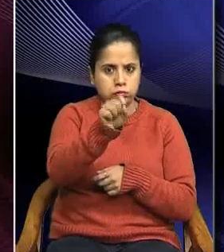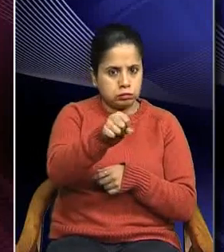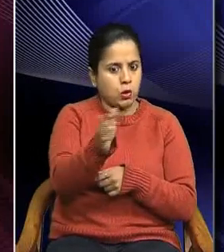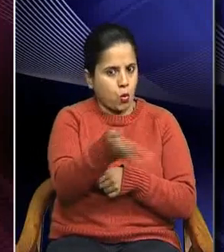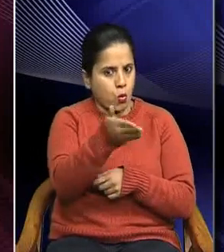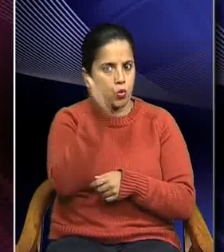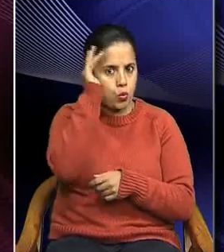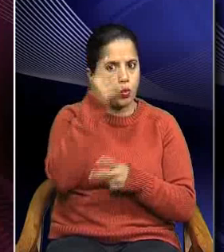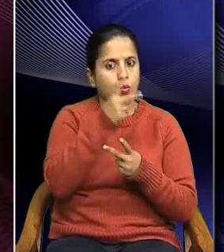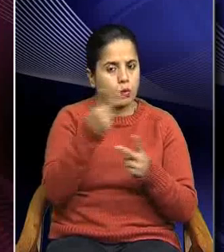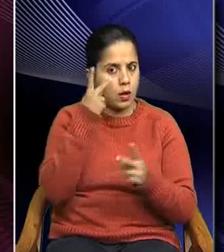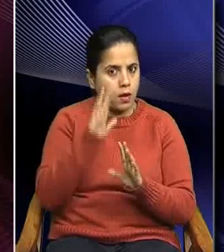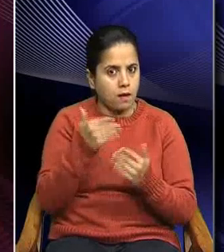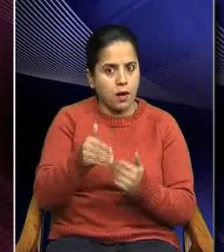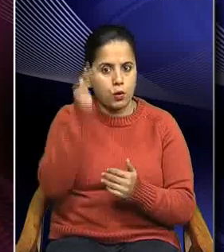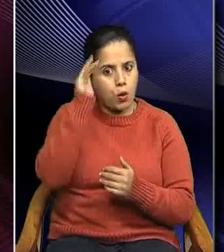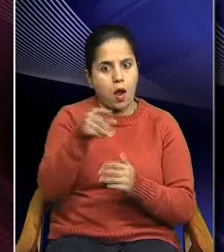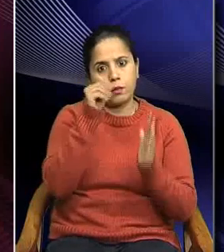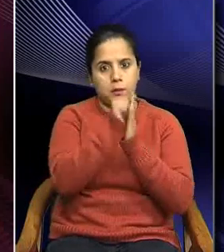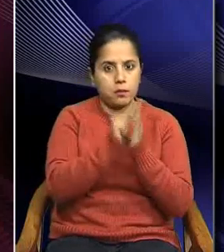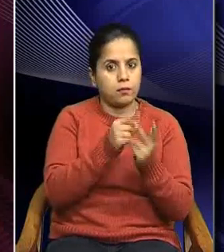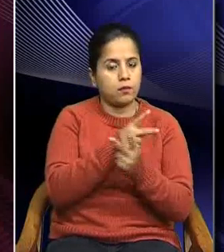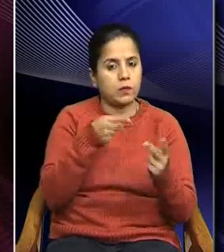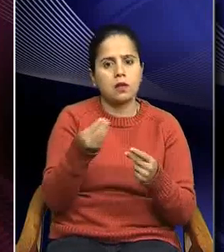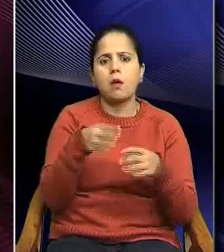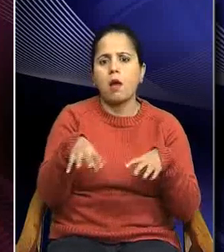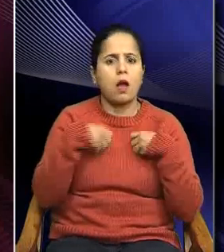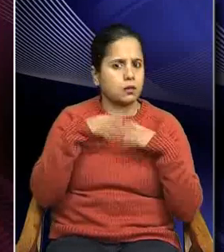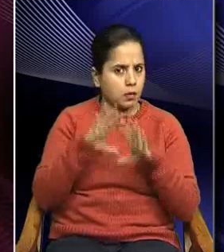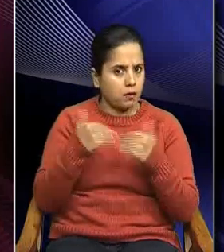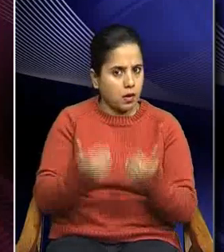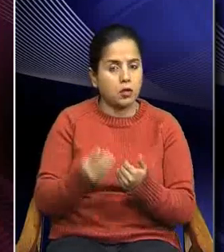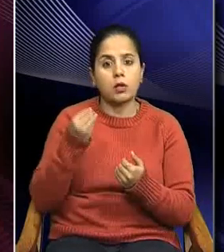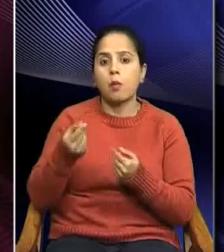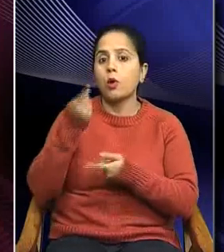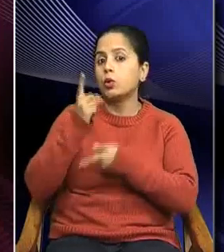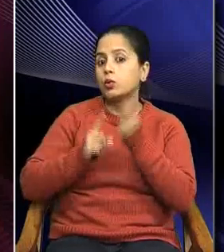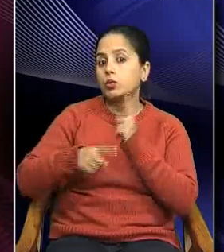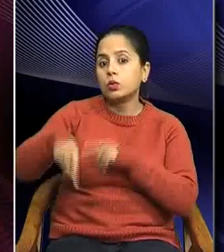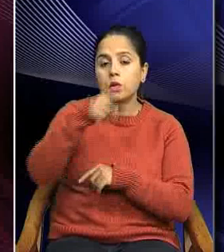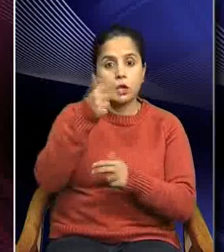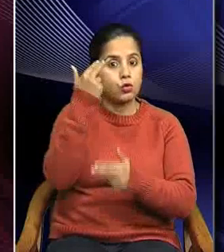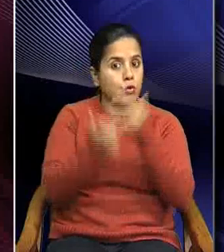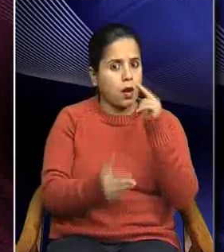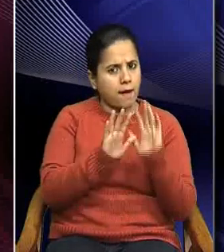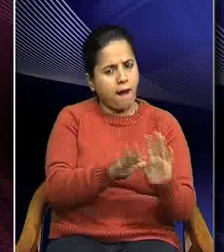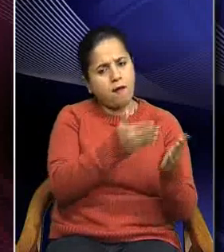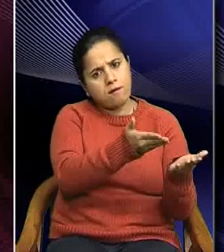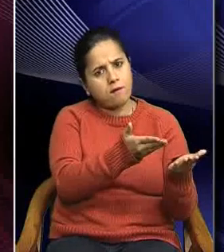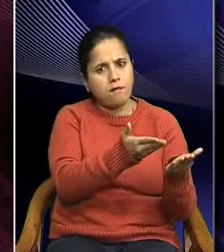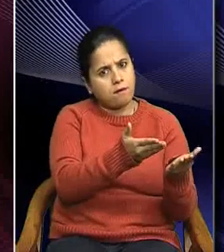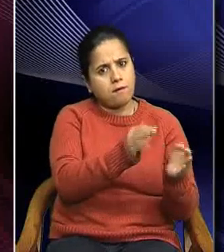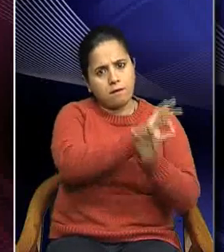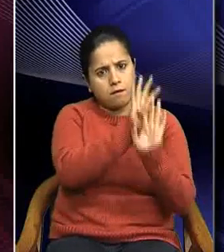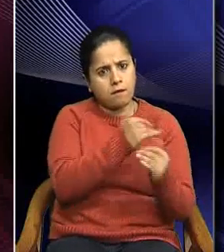there is some kind of acceptance of several other stories that are just existing there. I mean, there